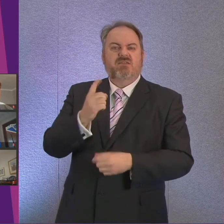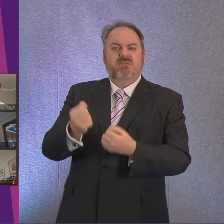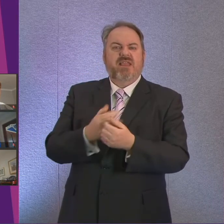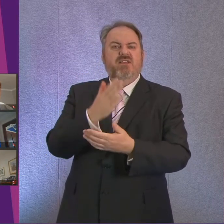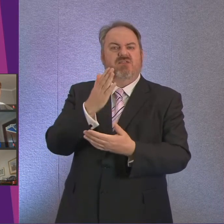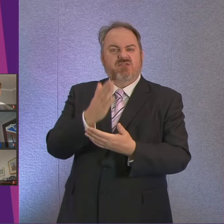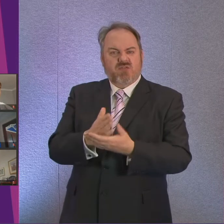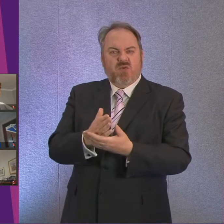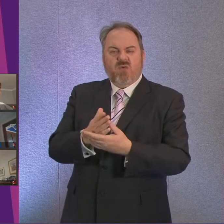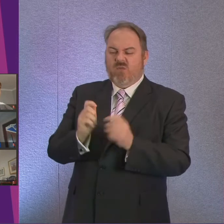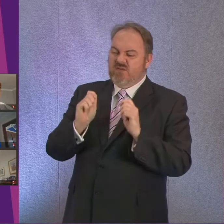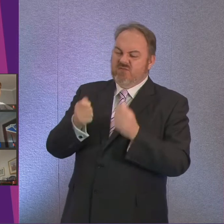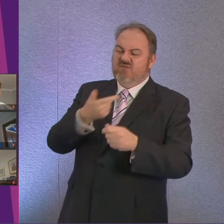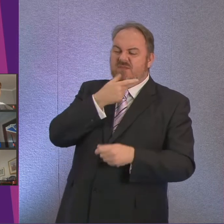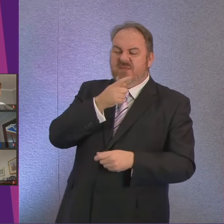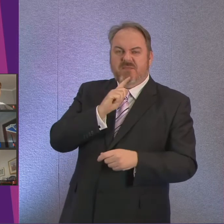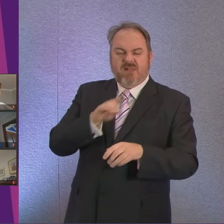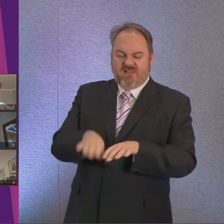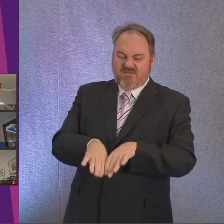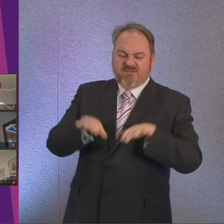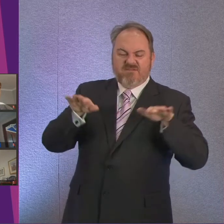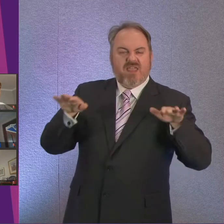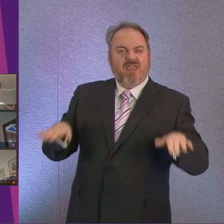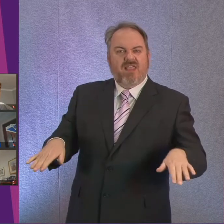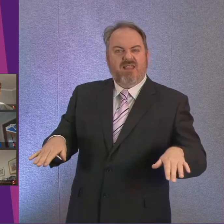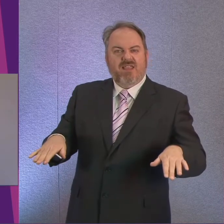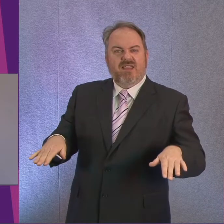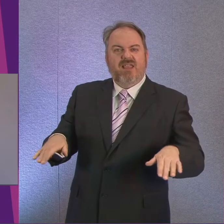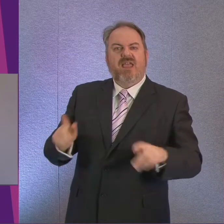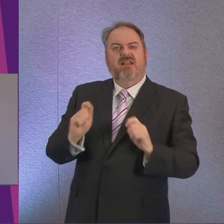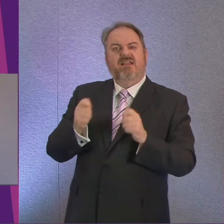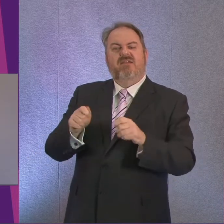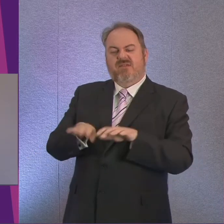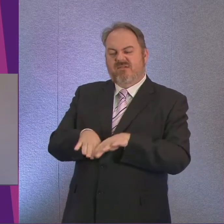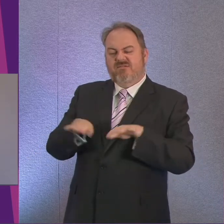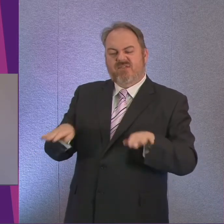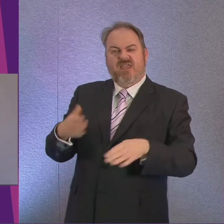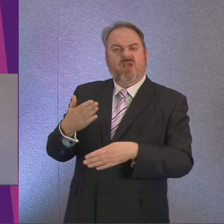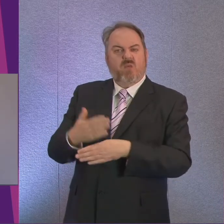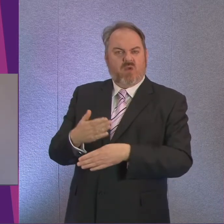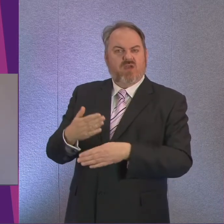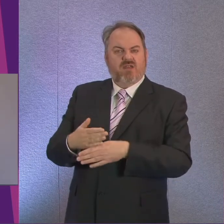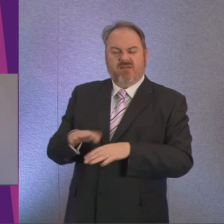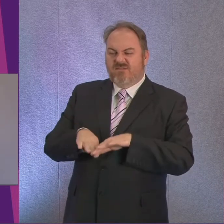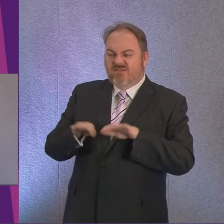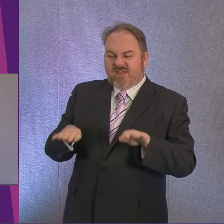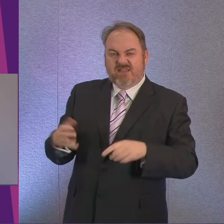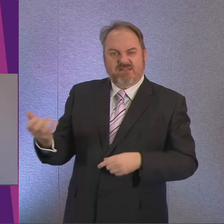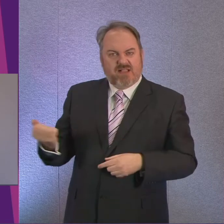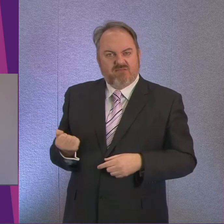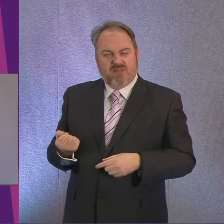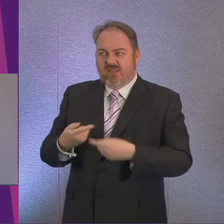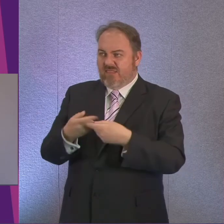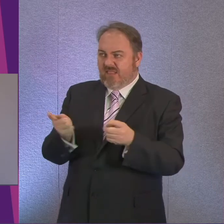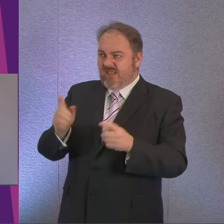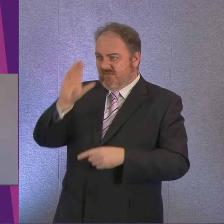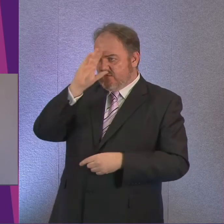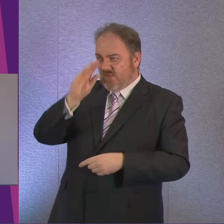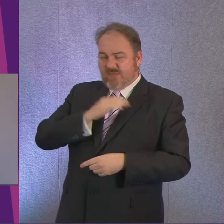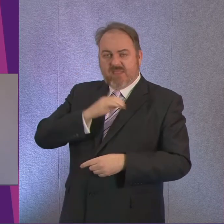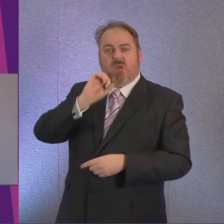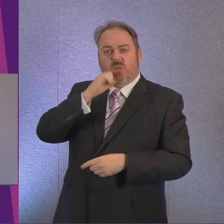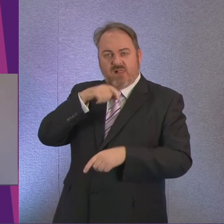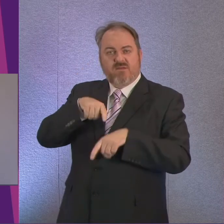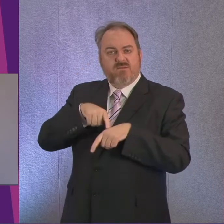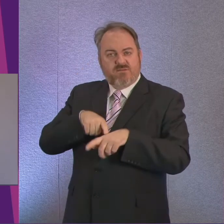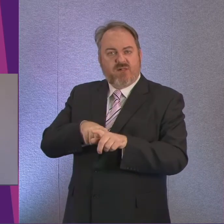our fair work principles and fair work agenda in Scotland, and they have given me assurances that that's certainly their intention.